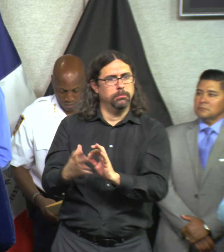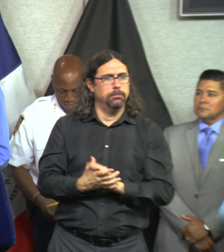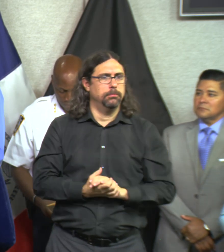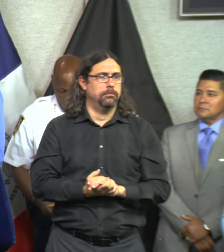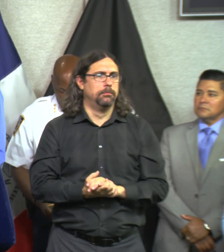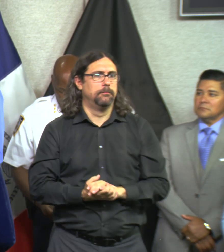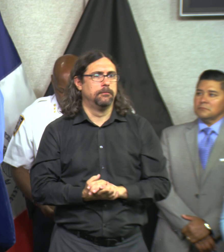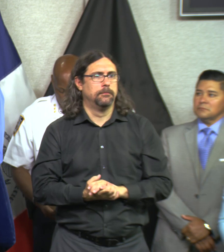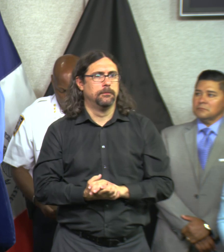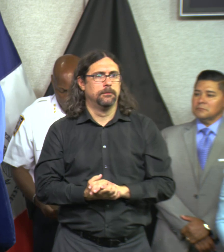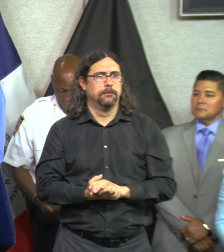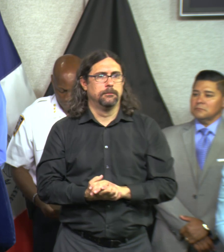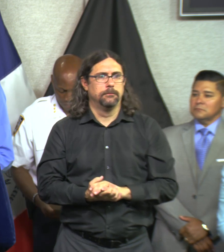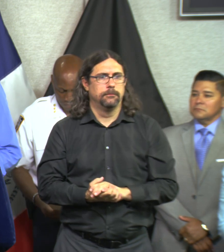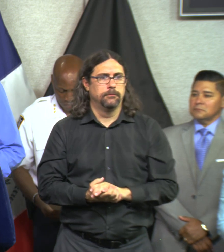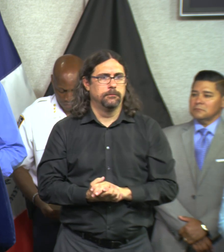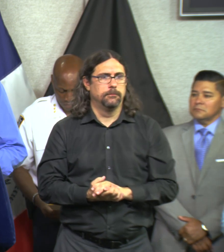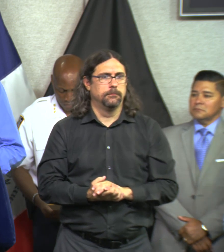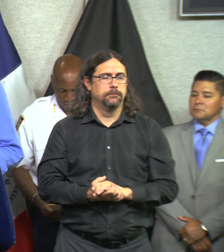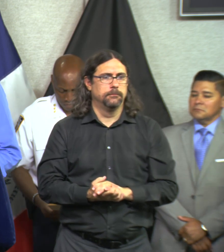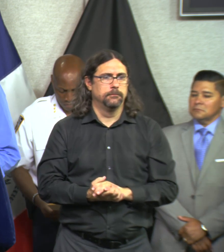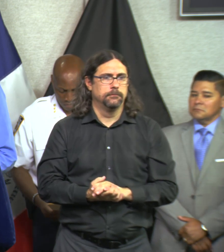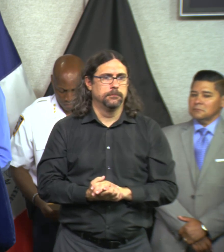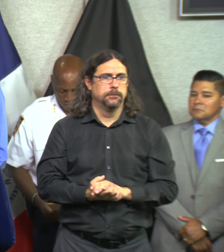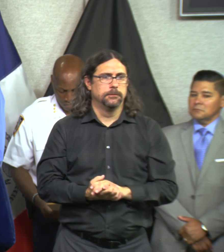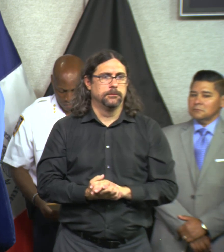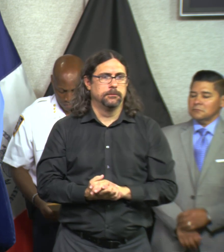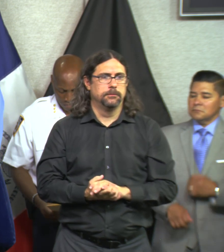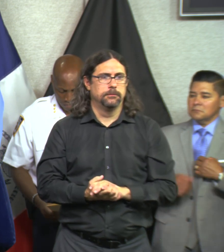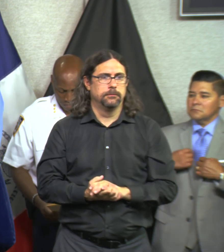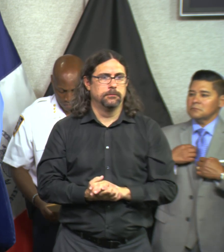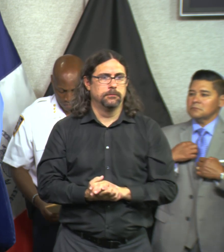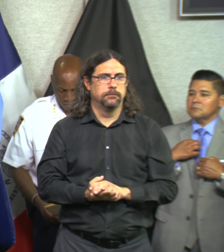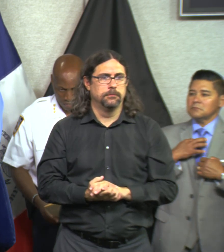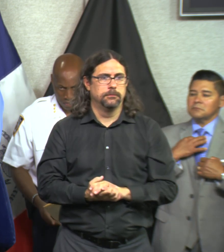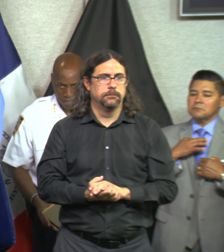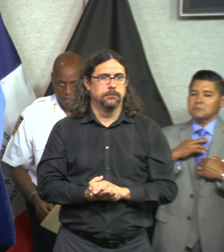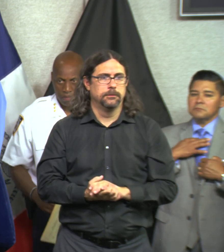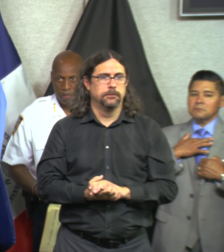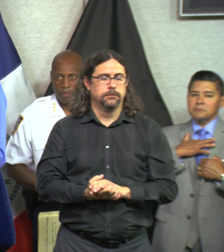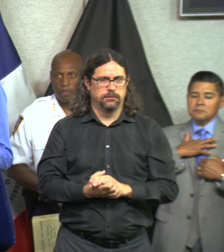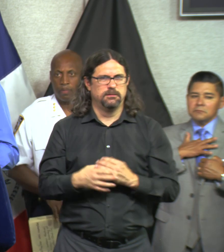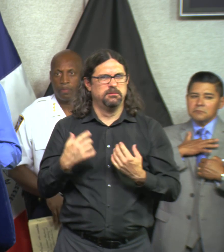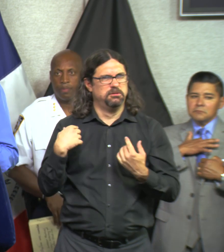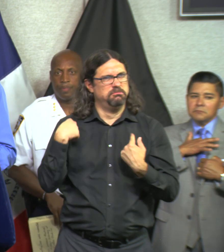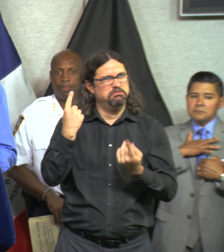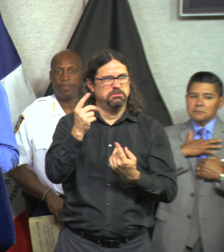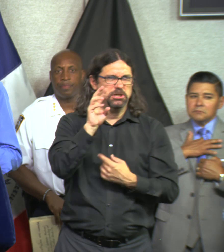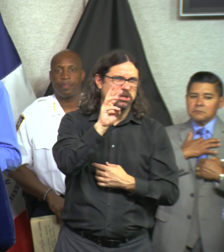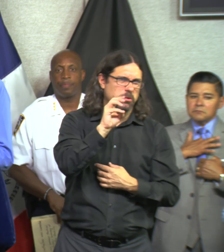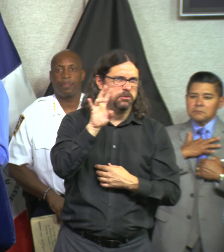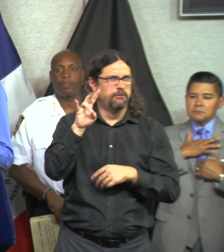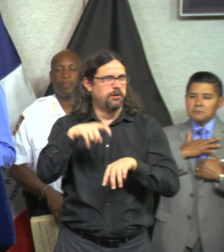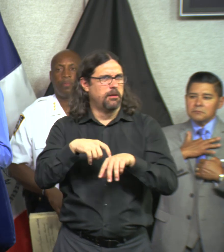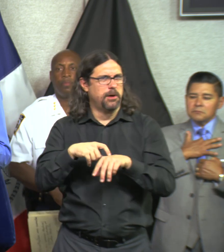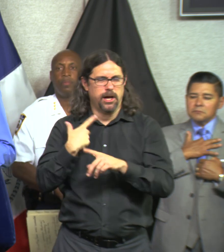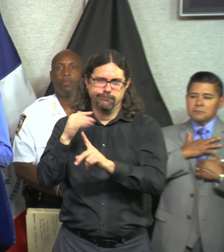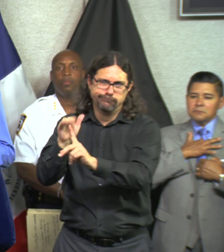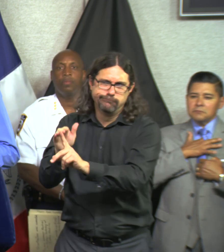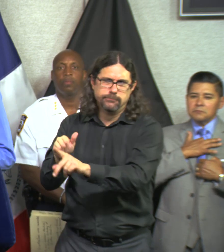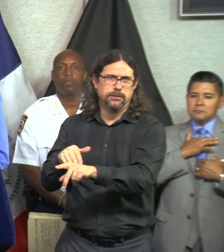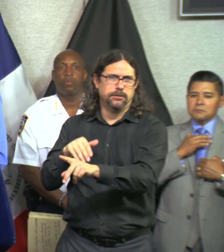further clarification of what happened Saturday. And what steps are being taken to ensure it won't happen again. The narrow answer that the